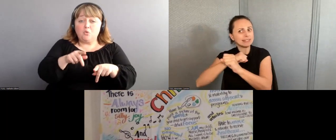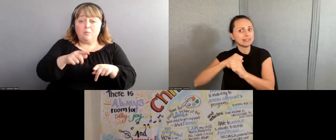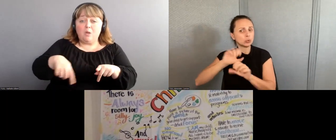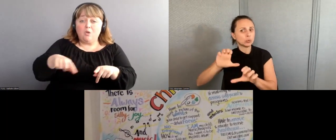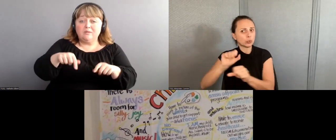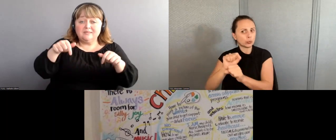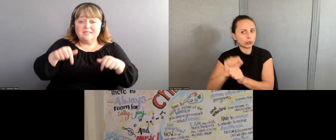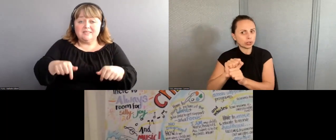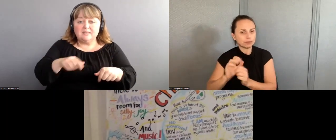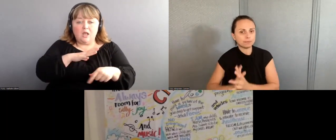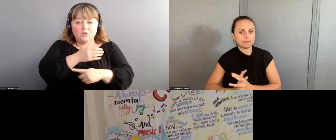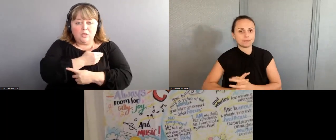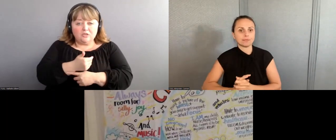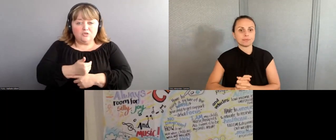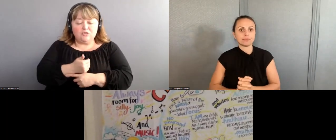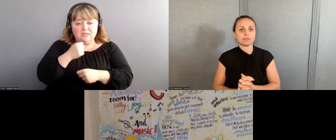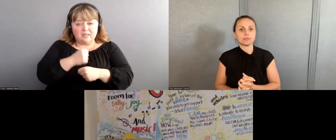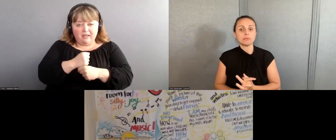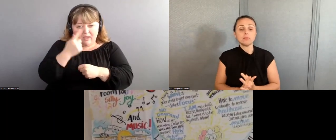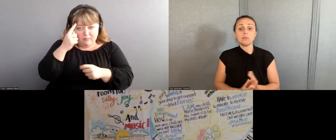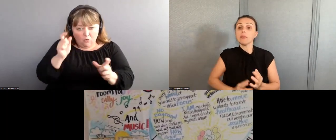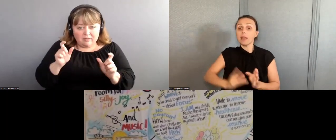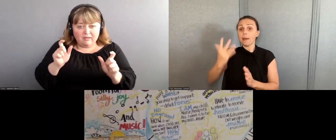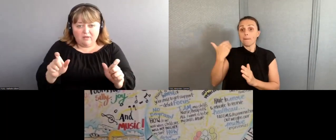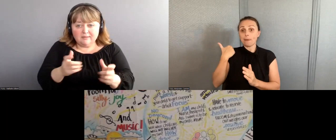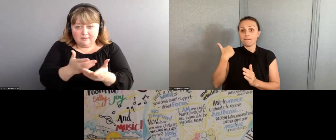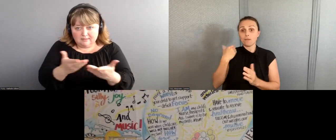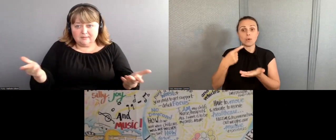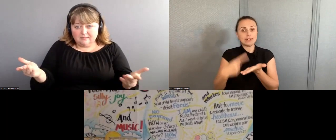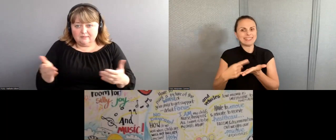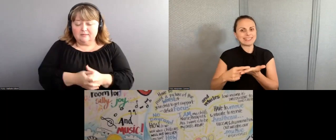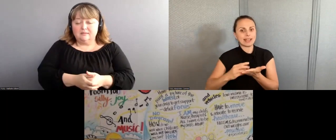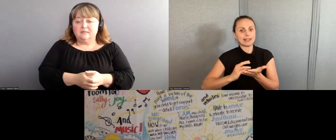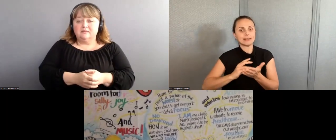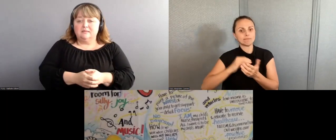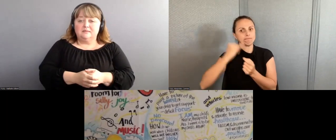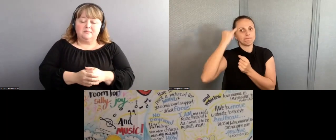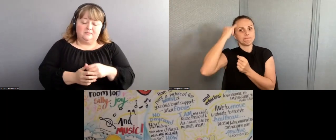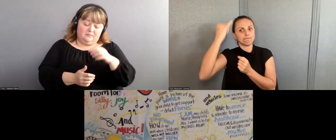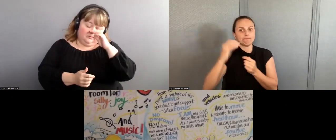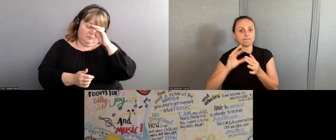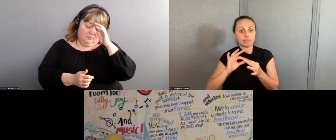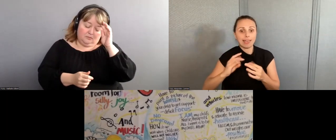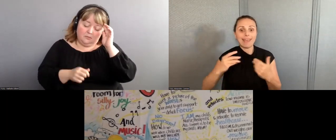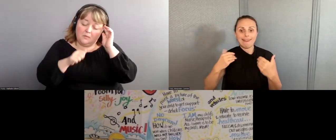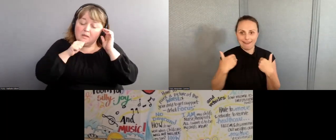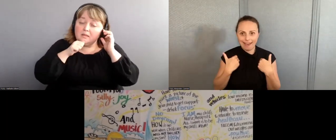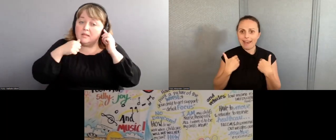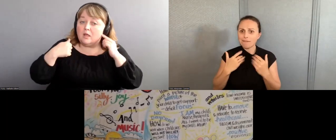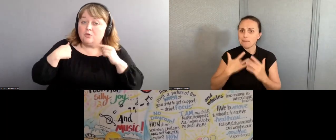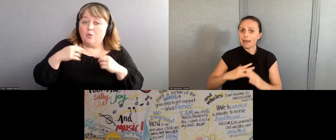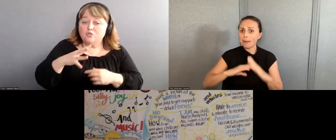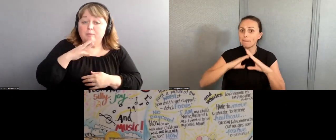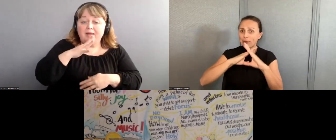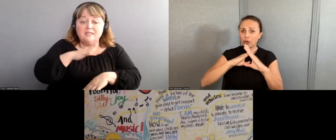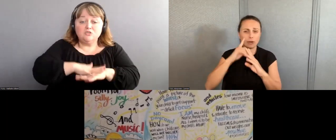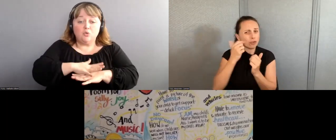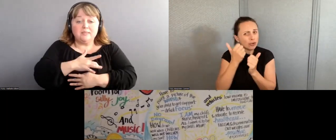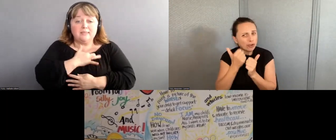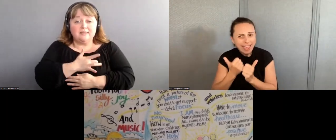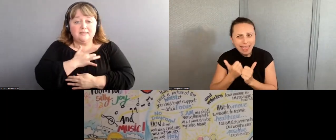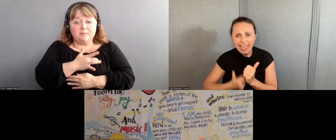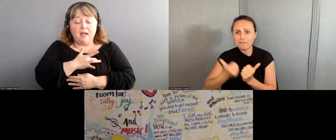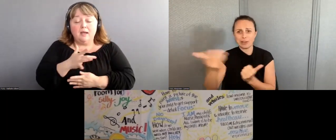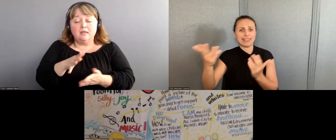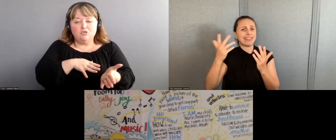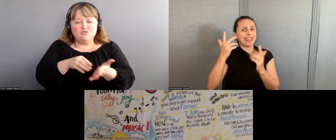work. And so earlier I talked about just the sentiment that there's often a barrier in everything and everywhere we go to just get